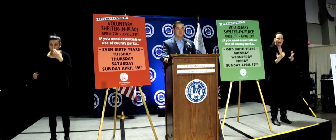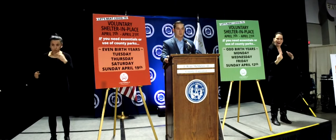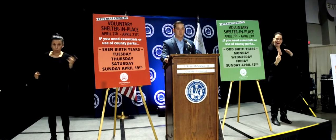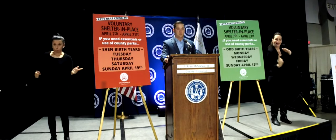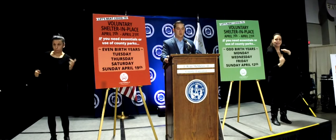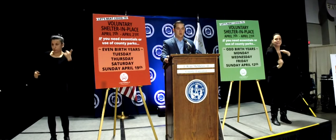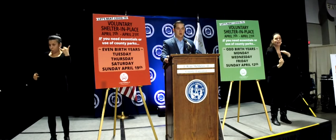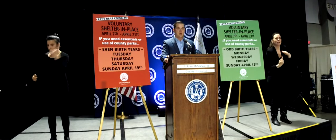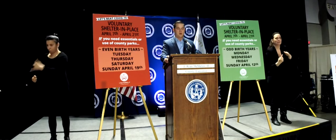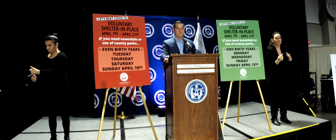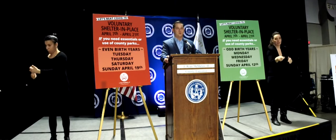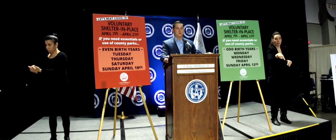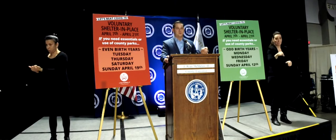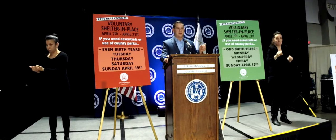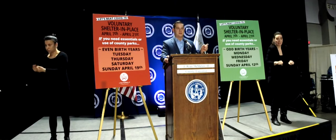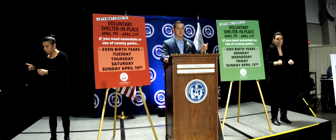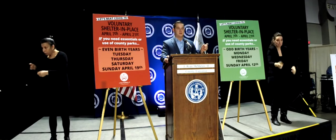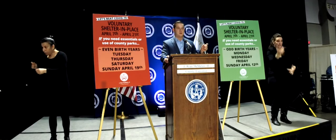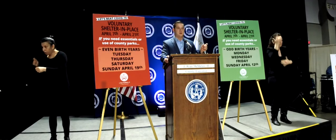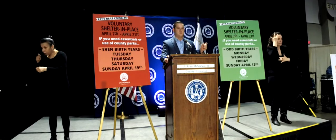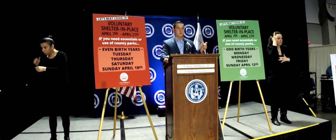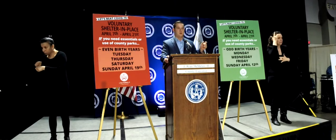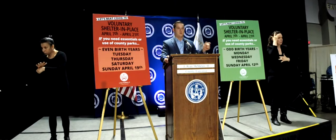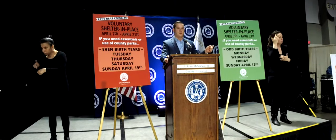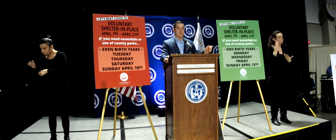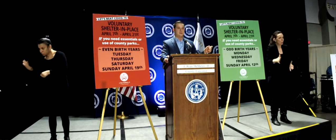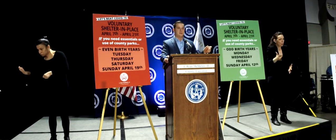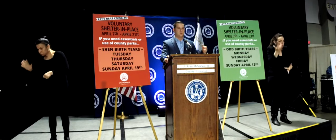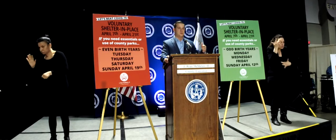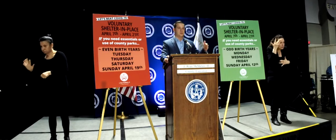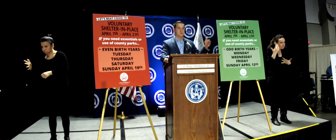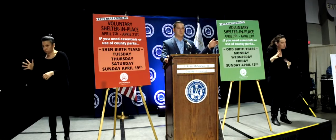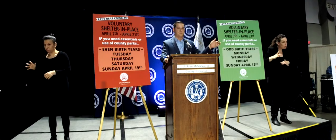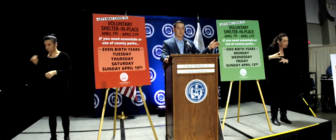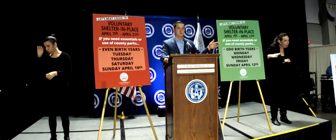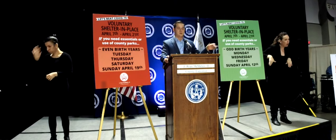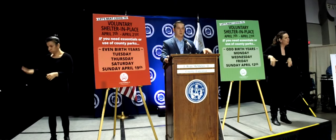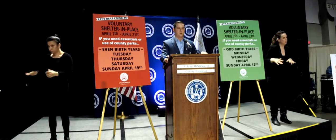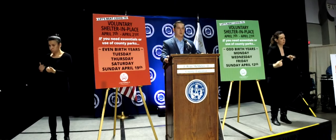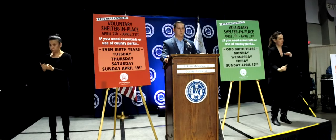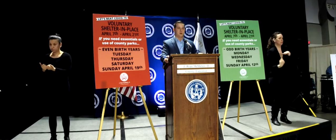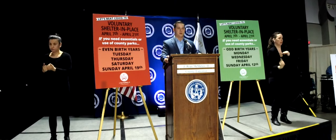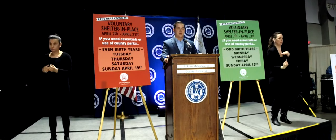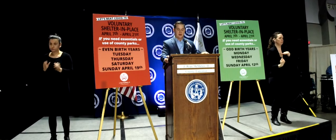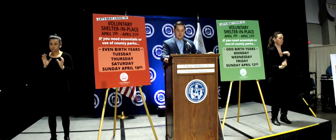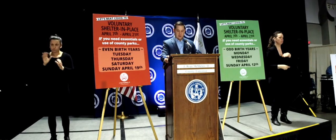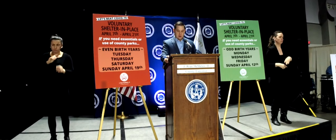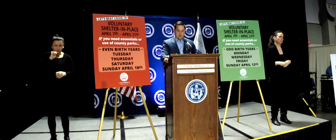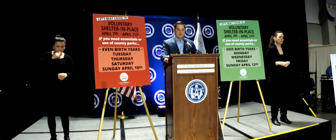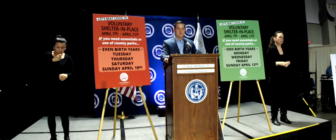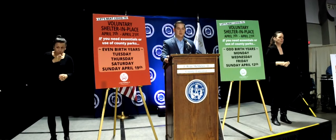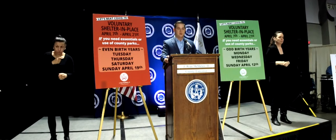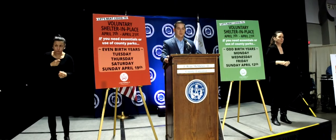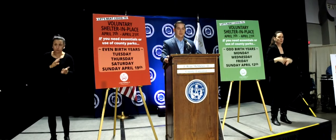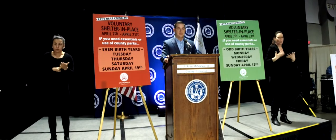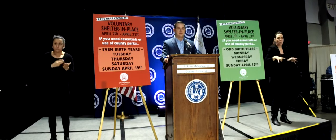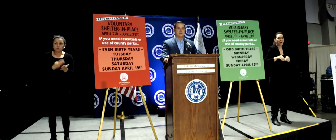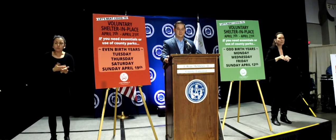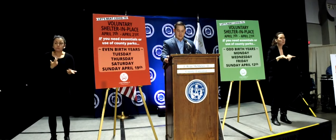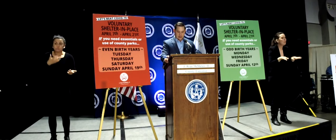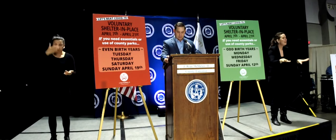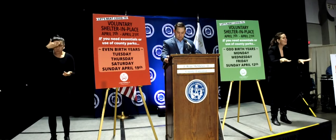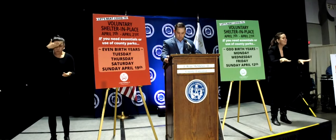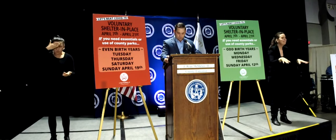and to the community. If you were testing for COVID-19, you were sick with something, so we don't want you spreading that, and that's still the